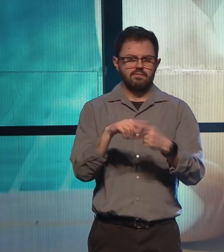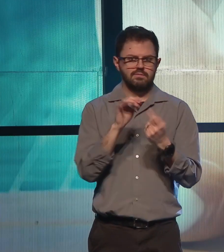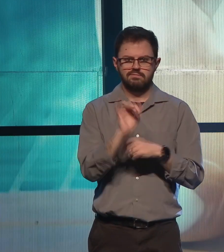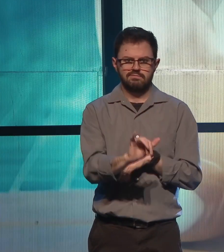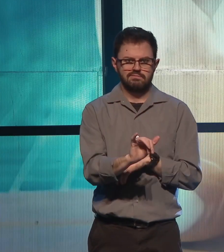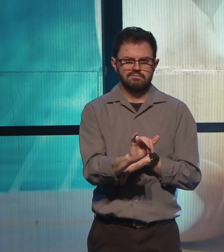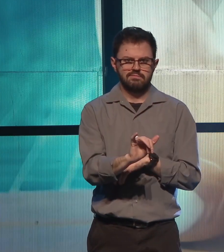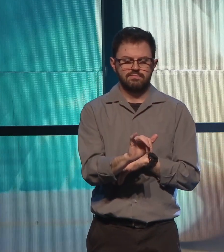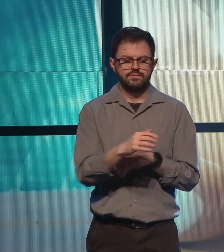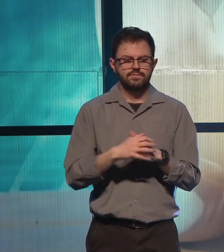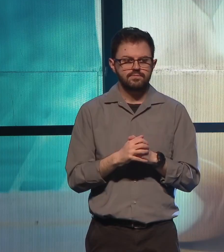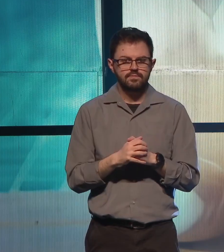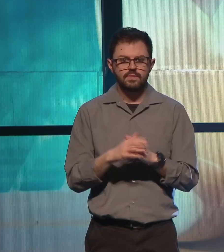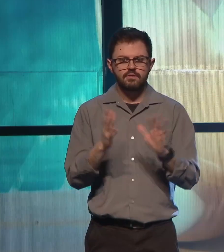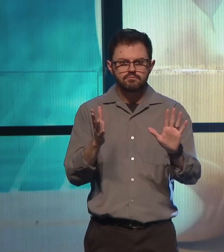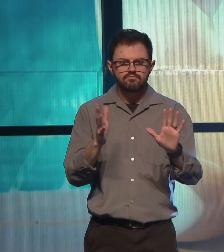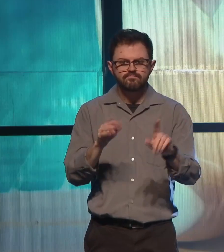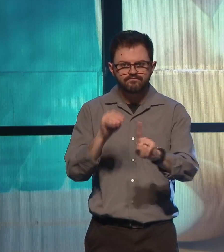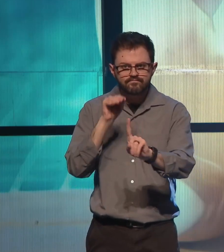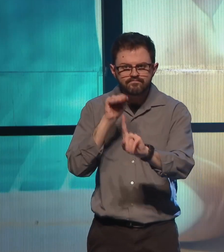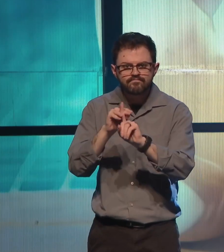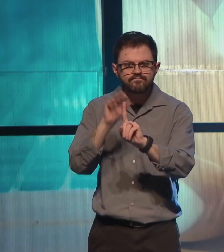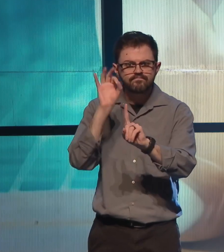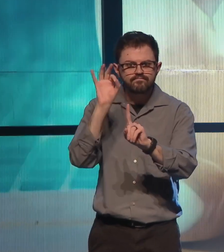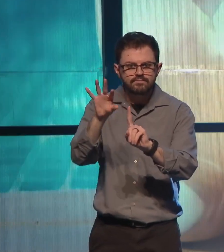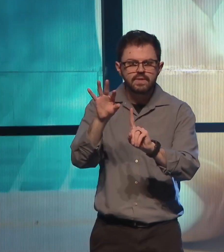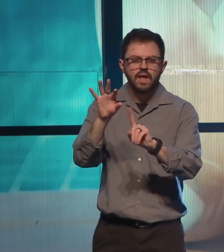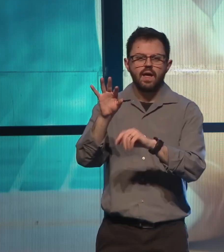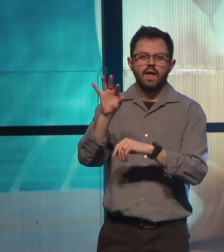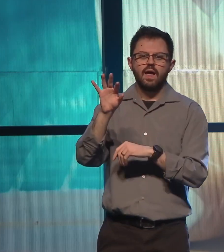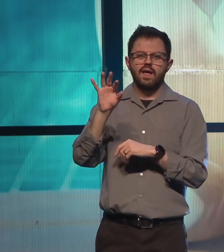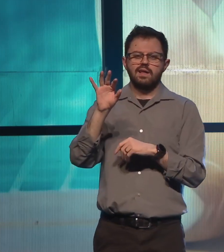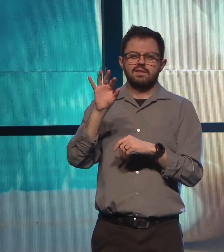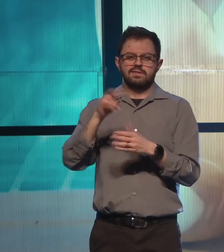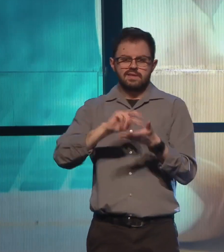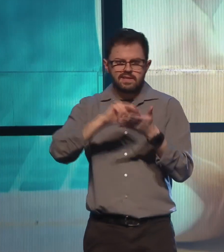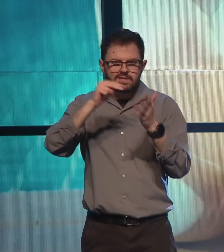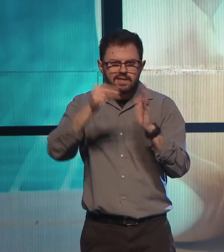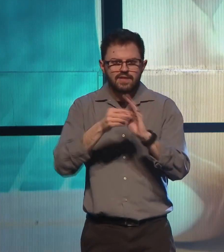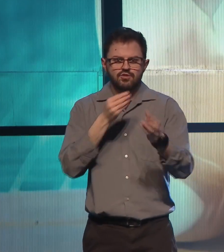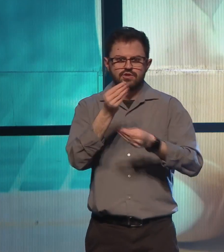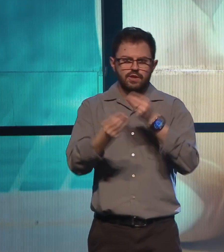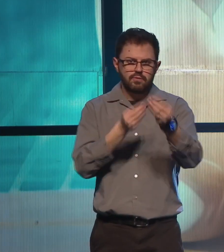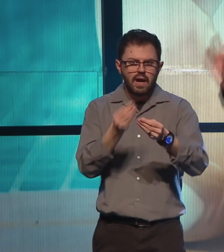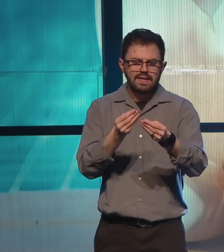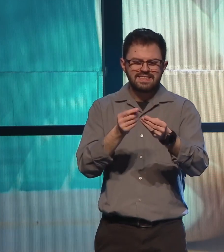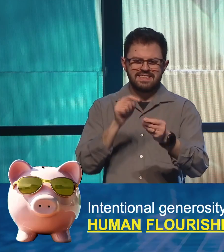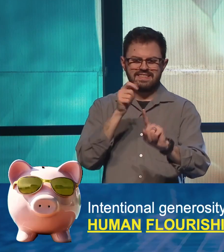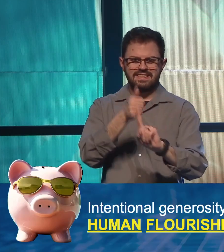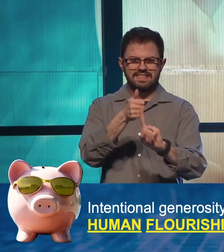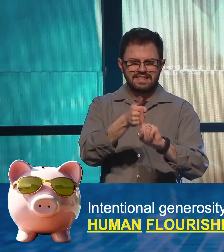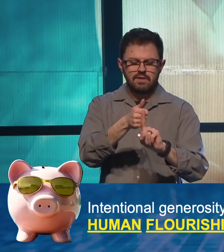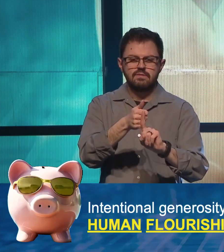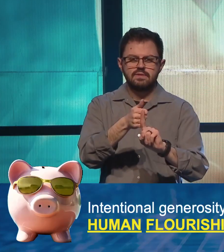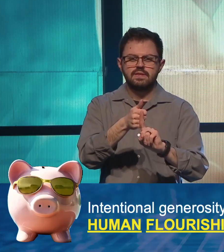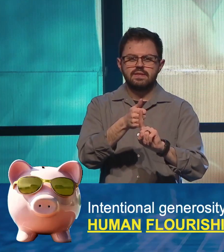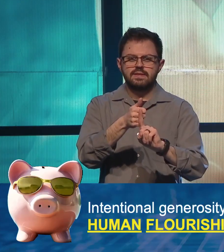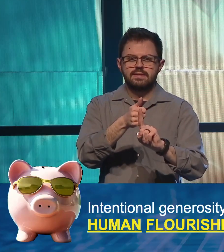us to miss. That intentional generosity, as we think about our finances, is a universal pathway to all of human